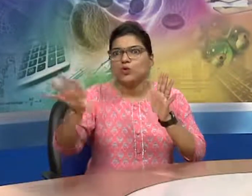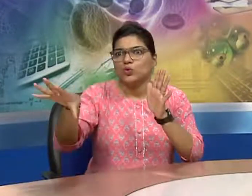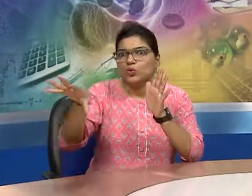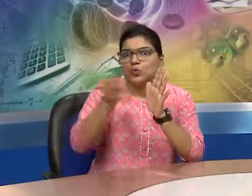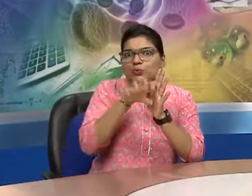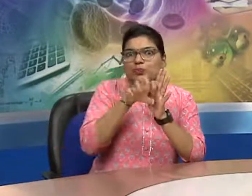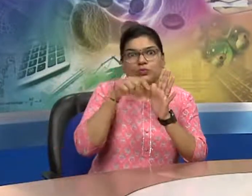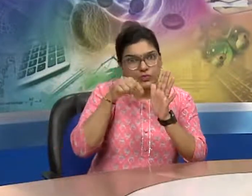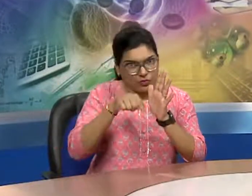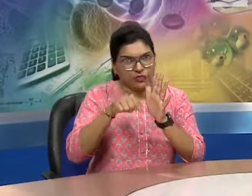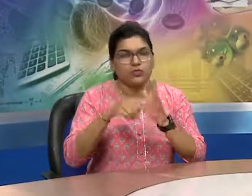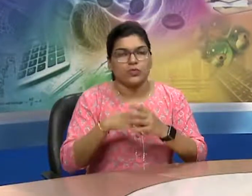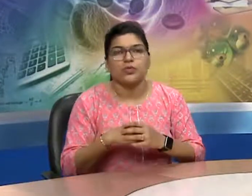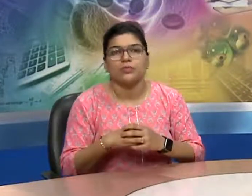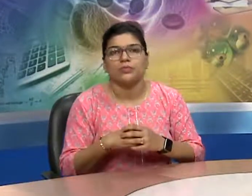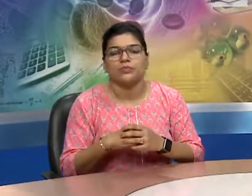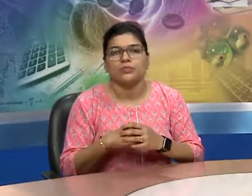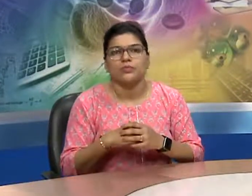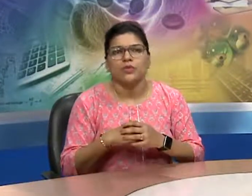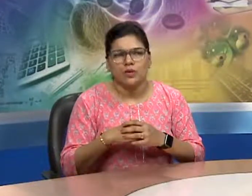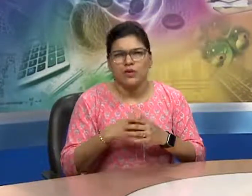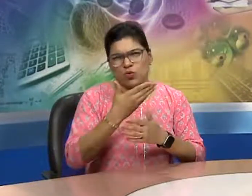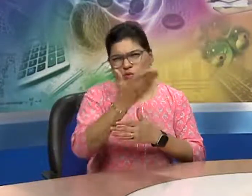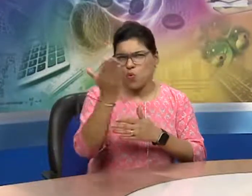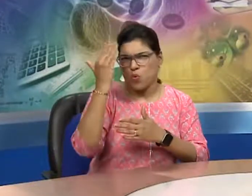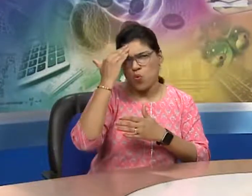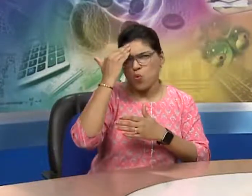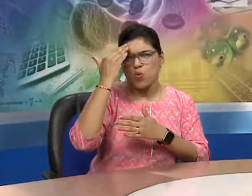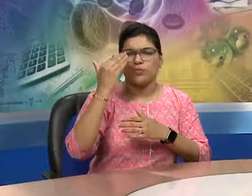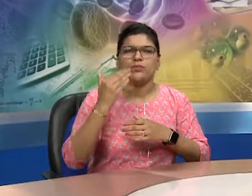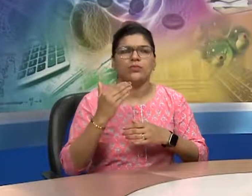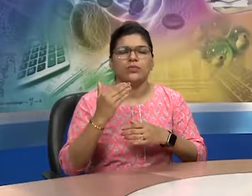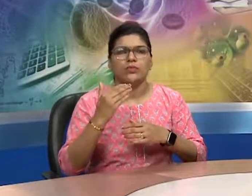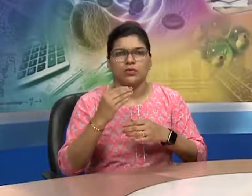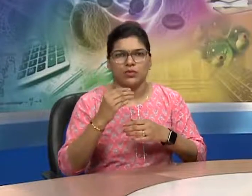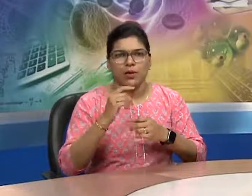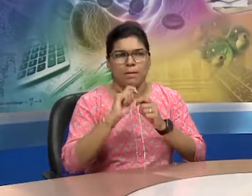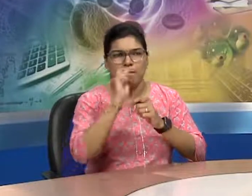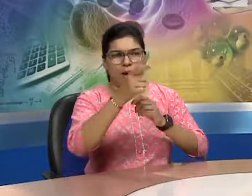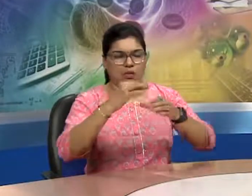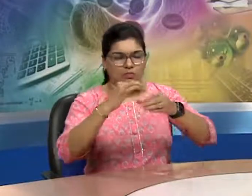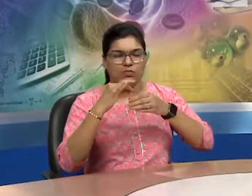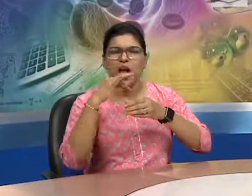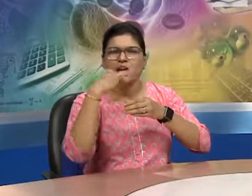This word is moisture. You all must have